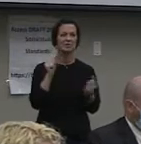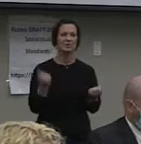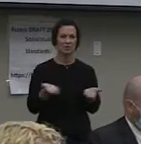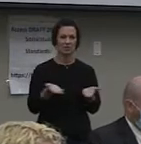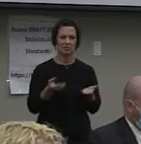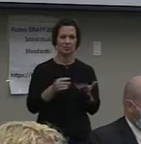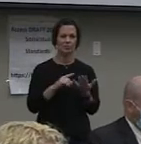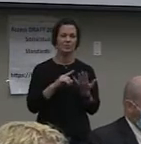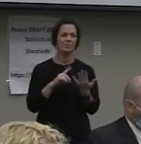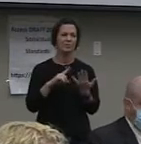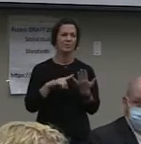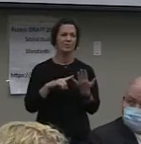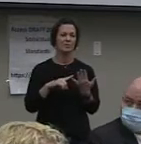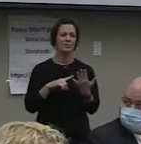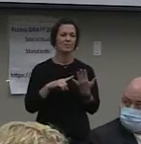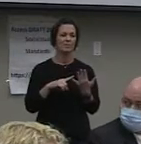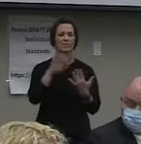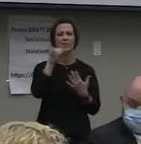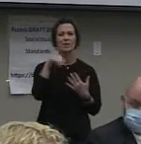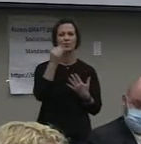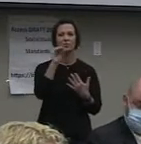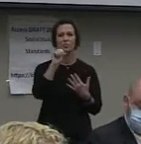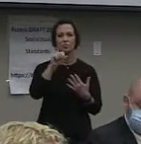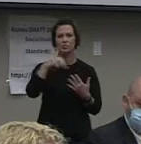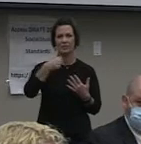Woody Jenkins is present.